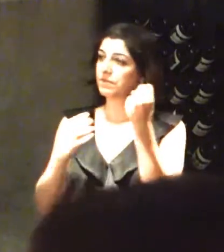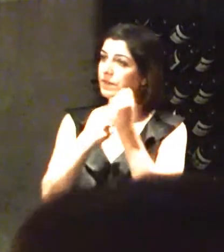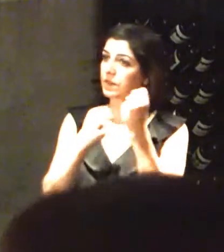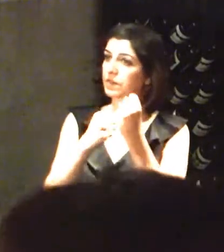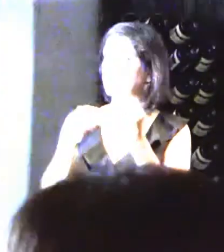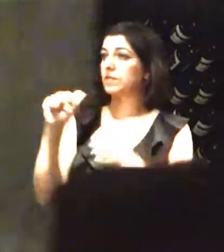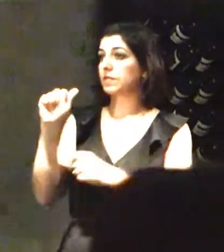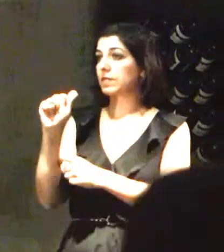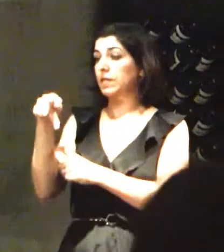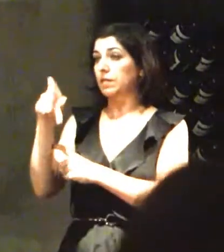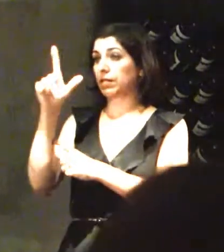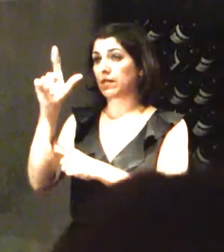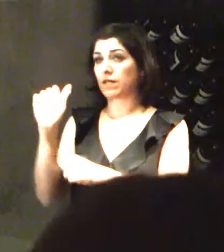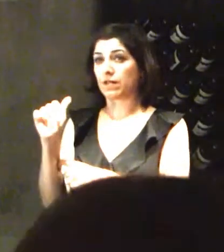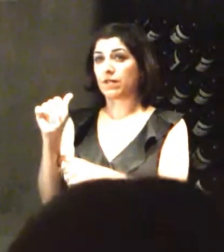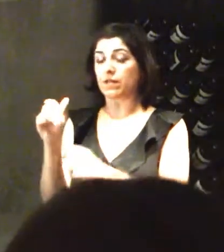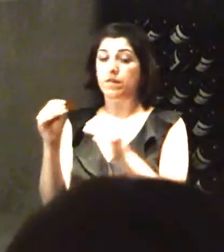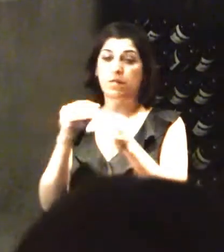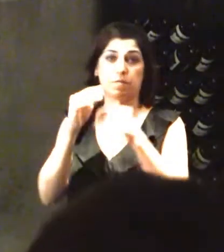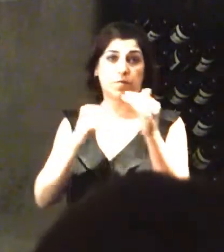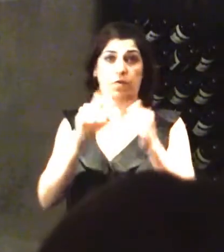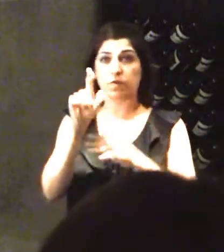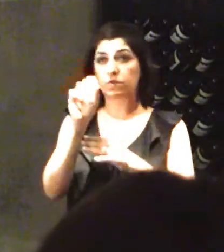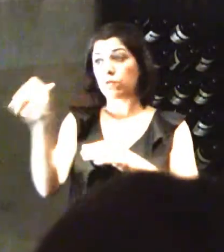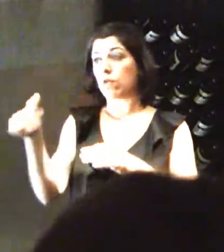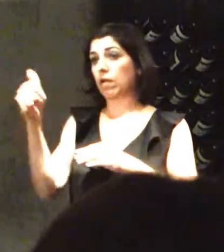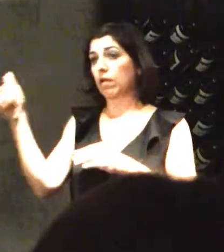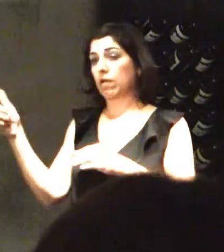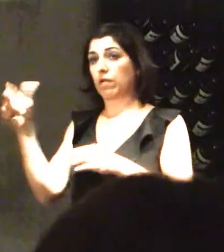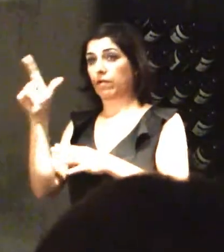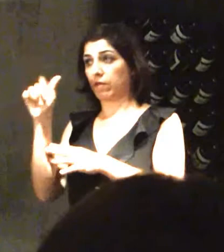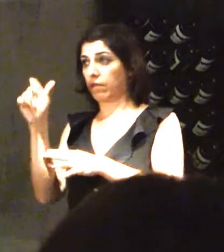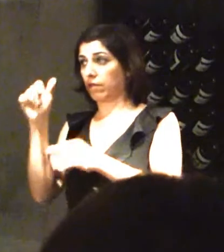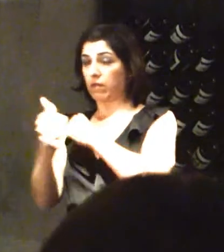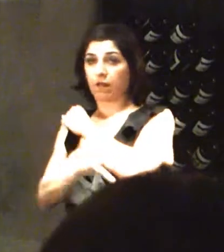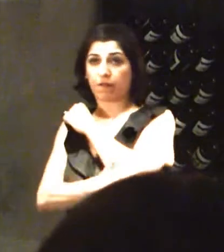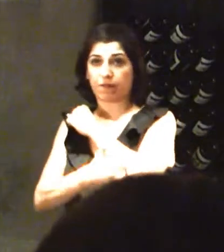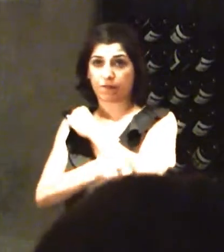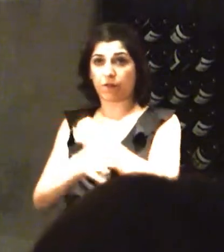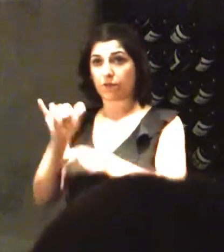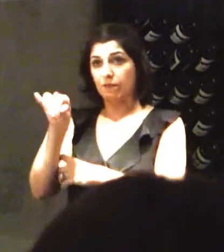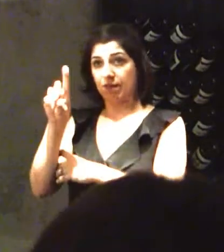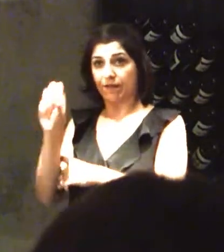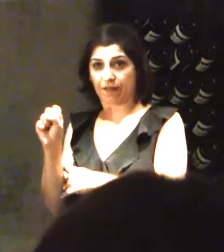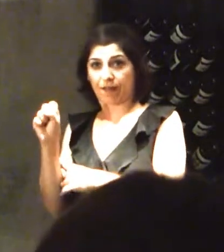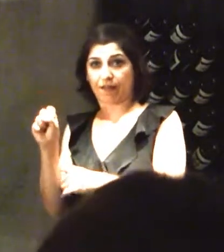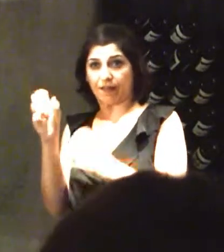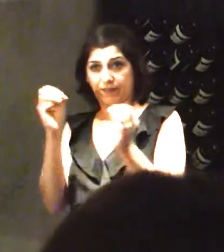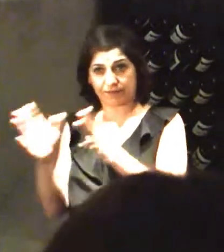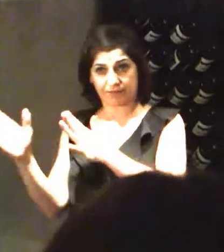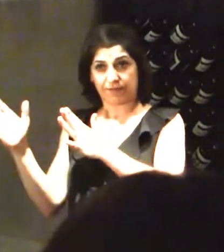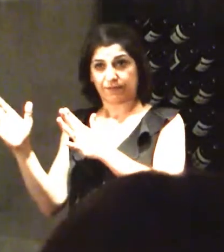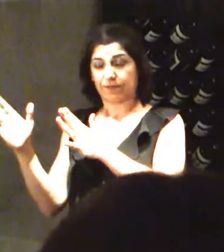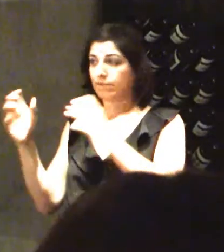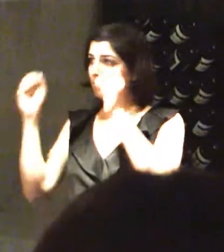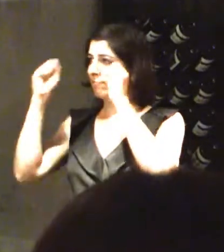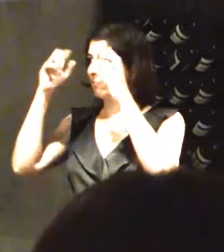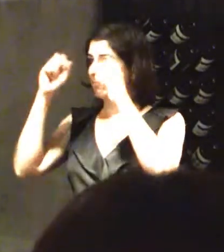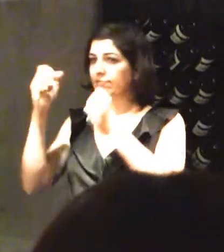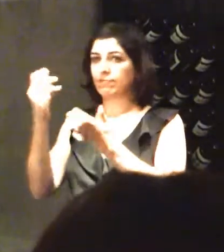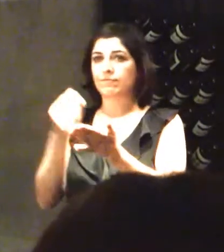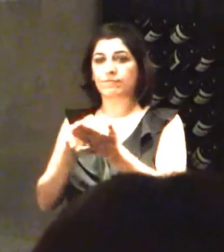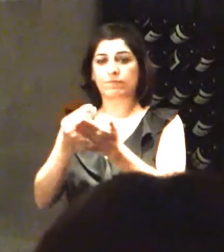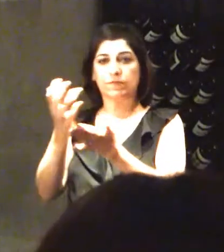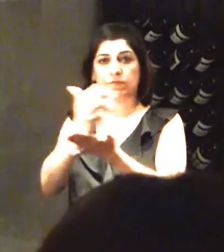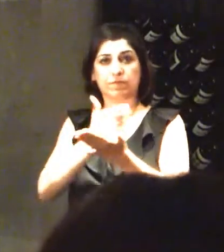AIDS Project Los Angeles and more than 20 other Los Angeles County AIDS organizations. With these extraordinary fundraising